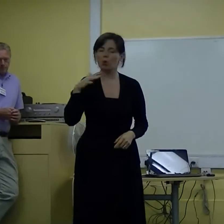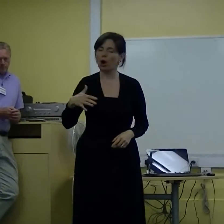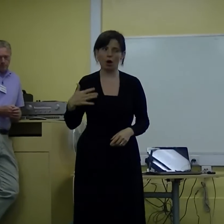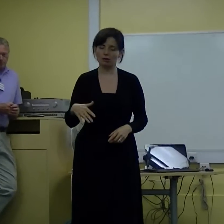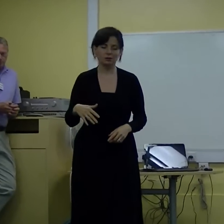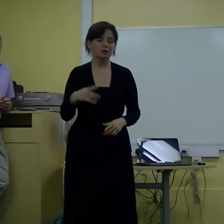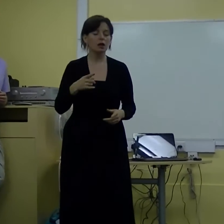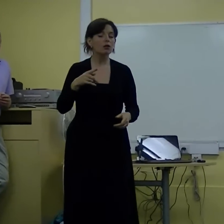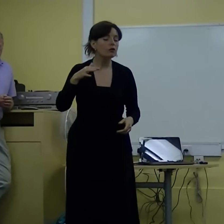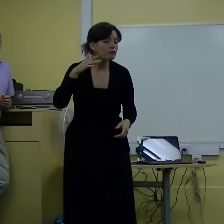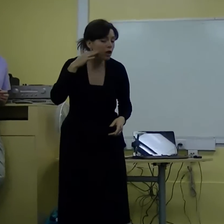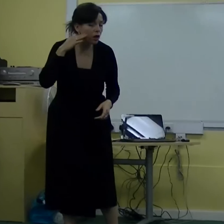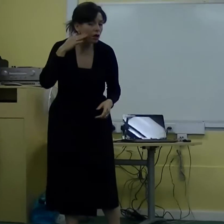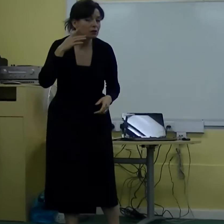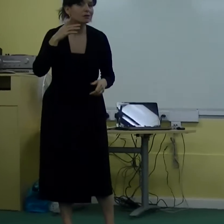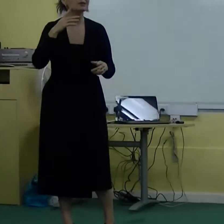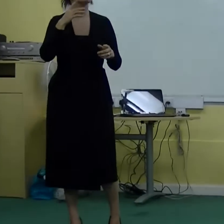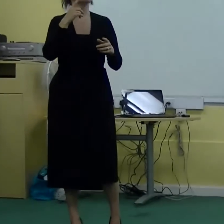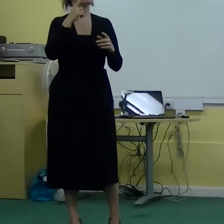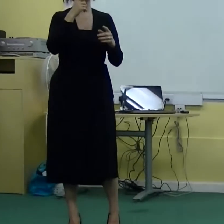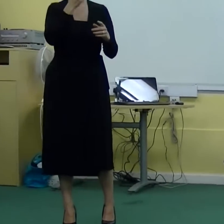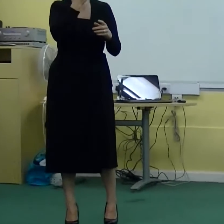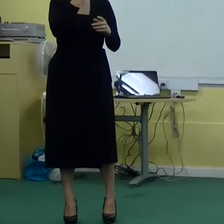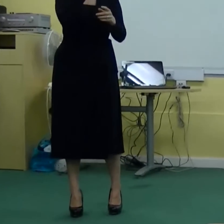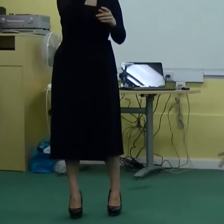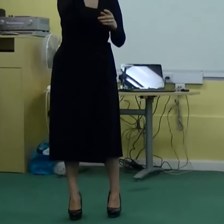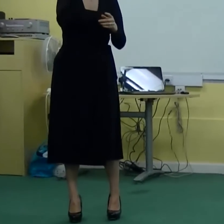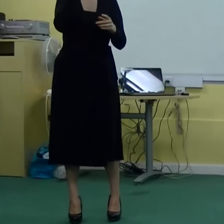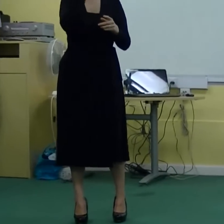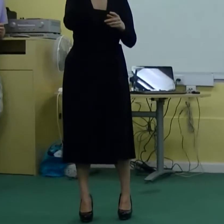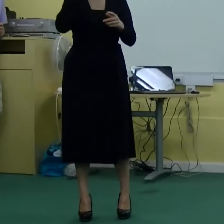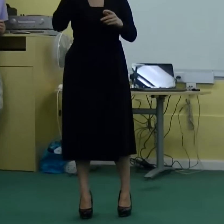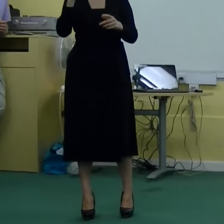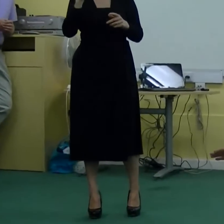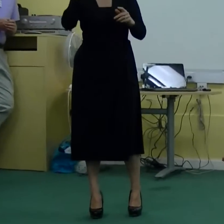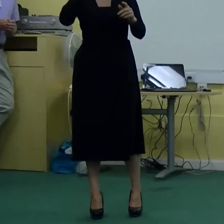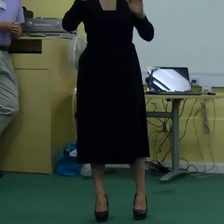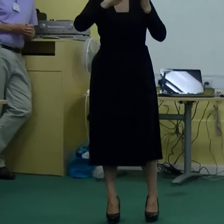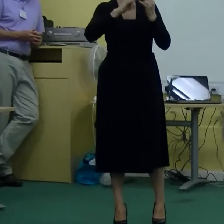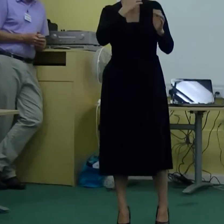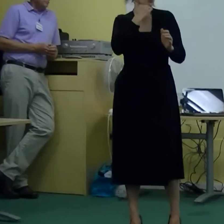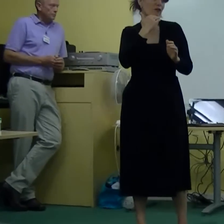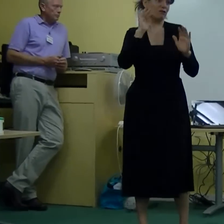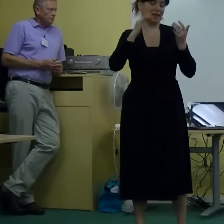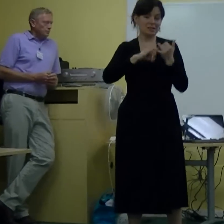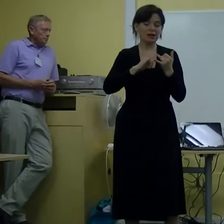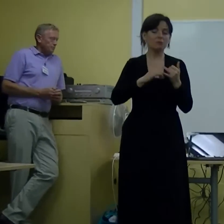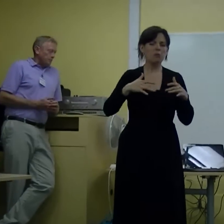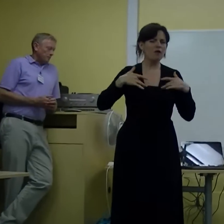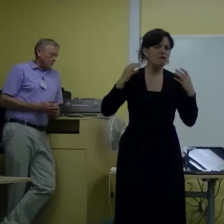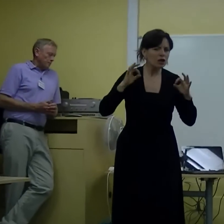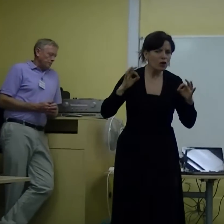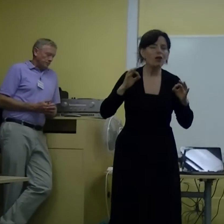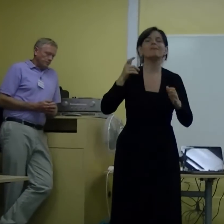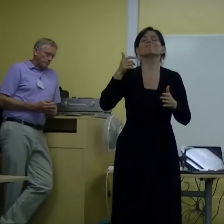air. Count to 10. If you do that, 10 seconds is enough. If you can't feel anything, you start CPR. If you